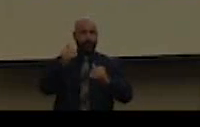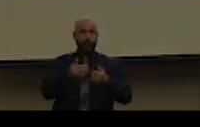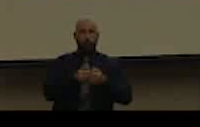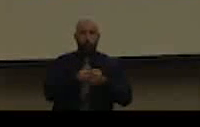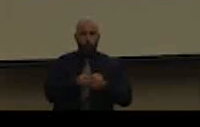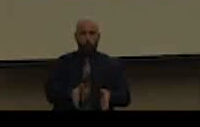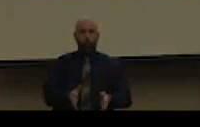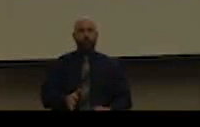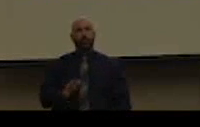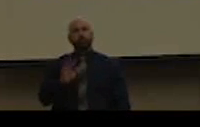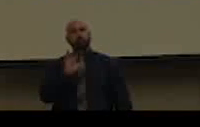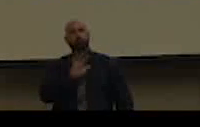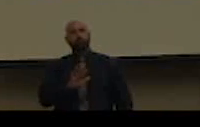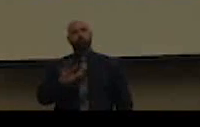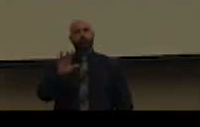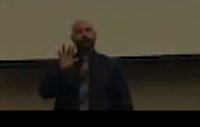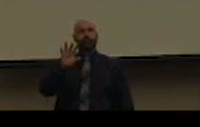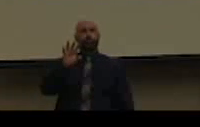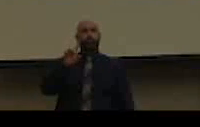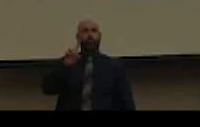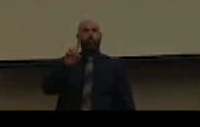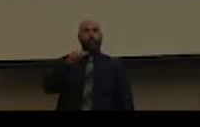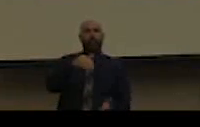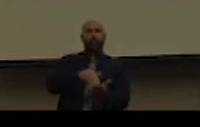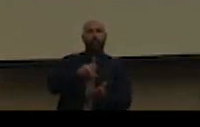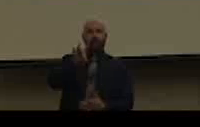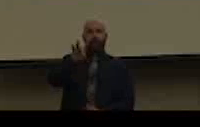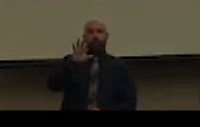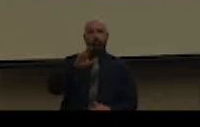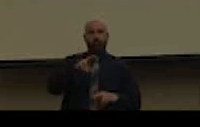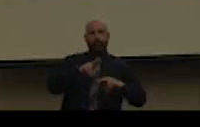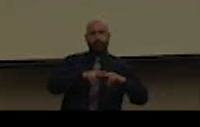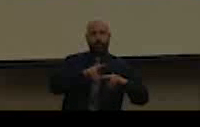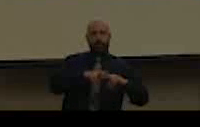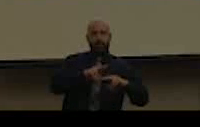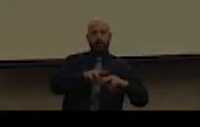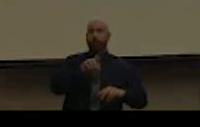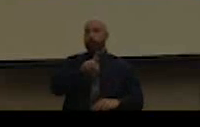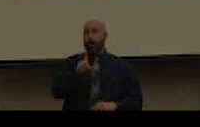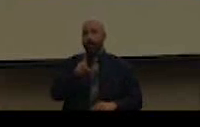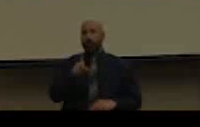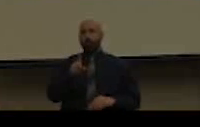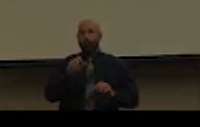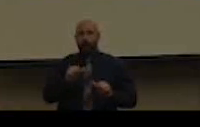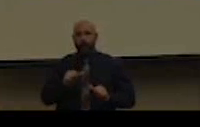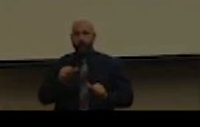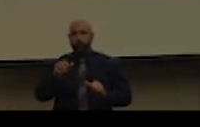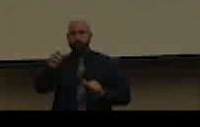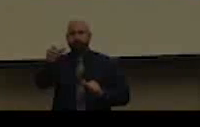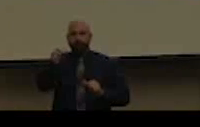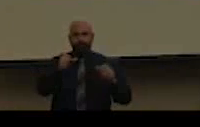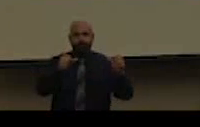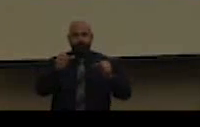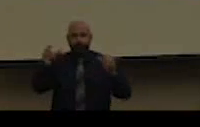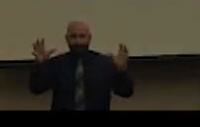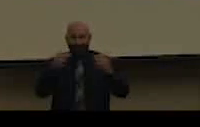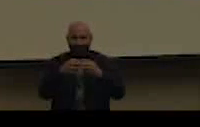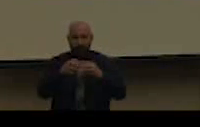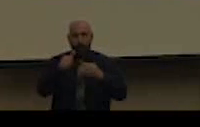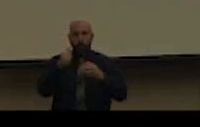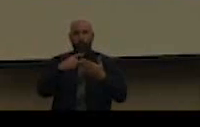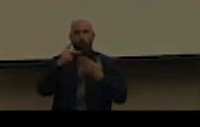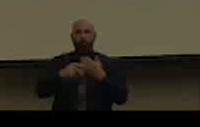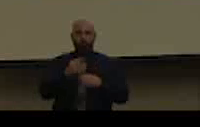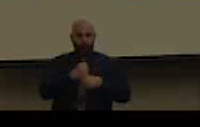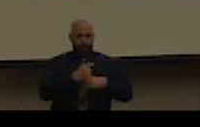roughly 1,800 seats to begin with. We were able to squeeze other programs to try to figure out how to make this happen for some of it, but there was